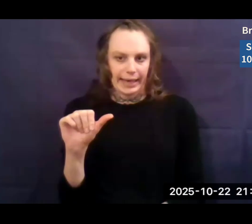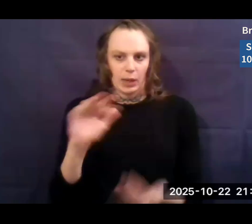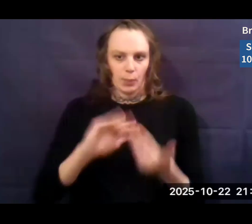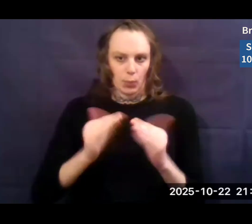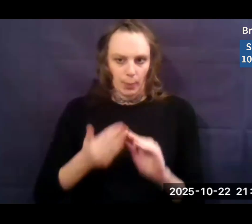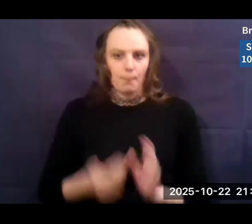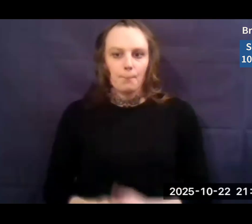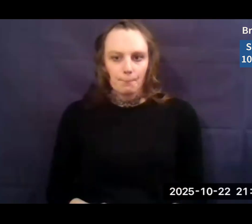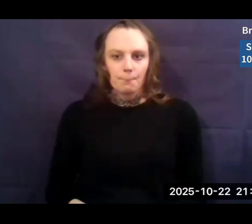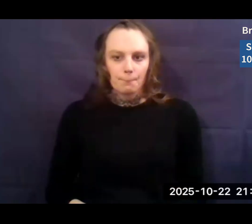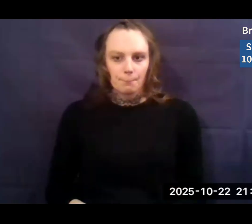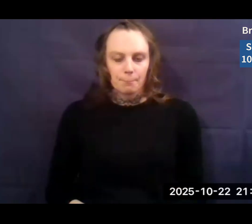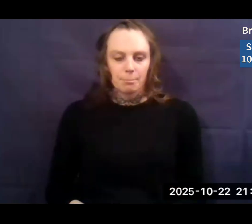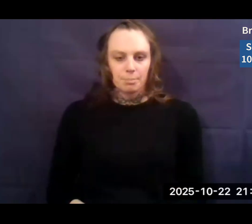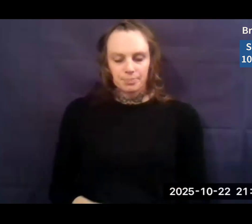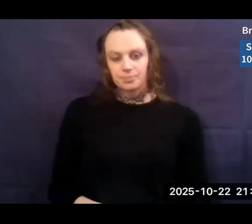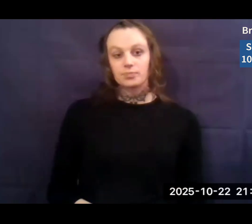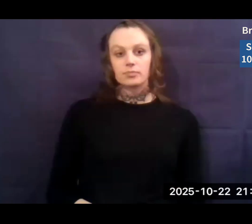Um and